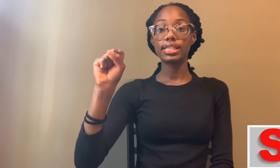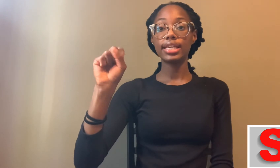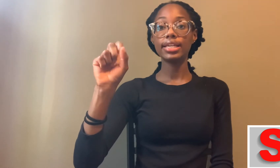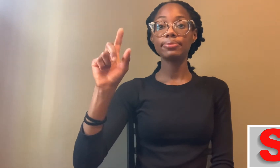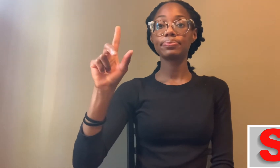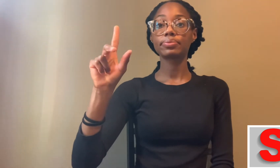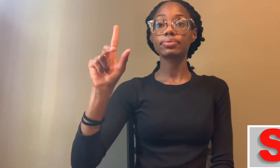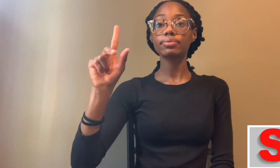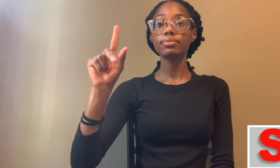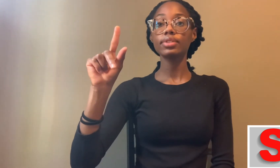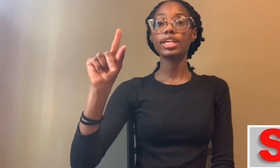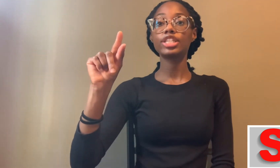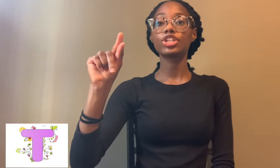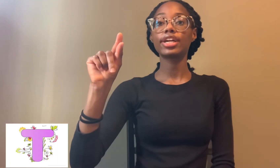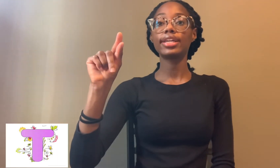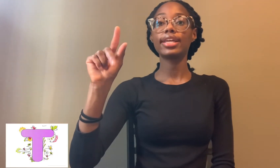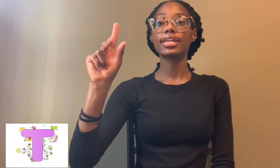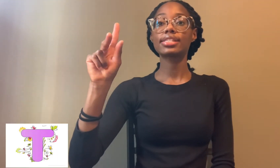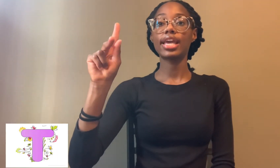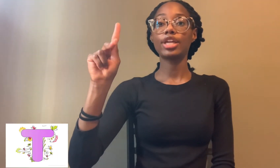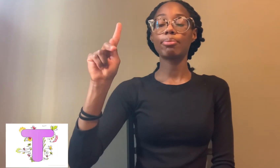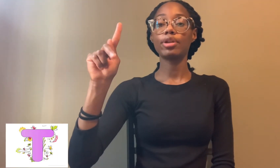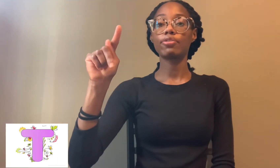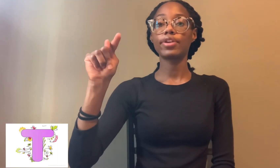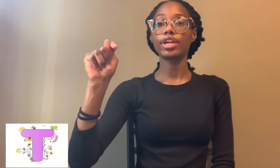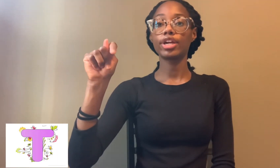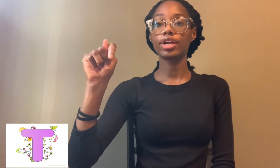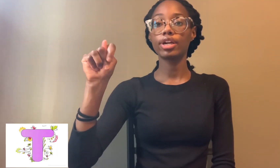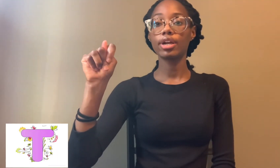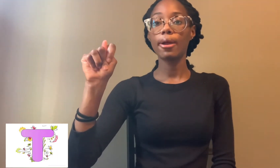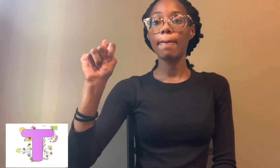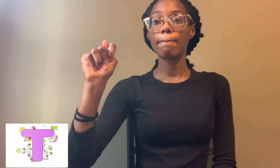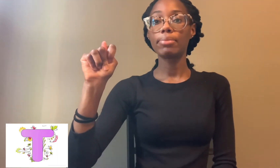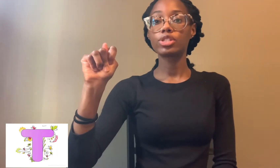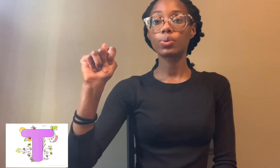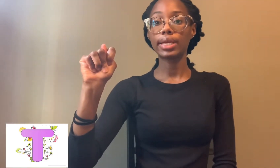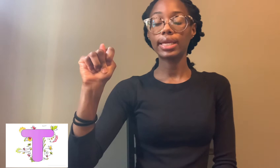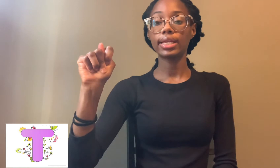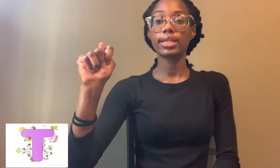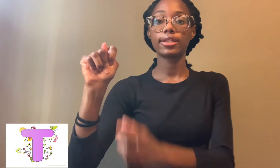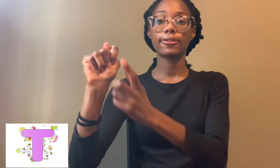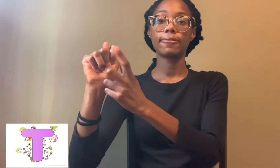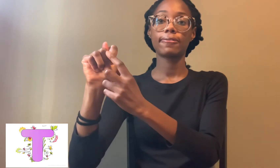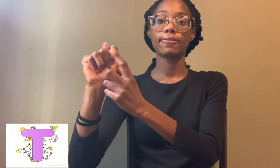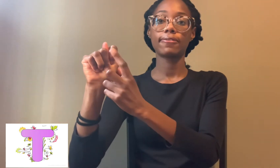T is your index and your middle finger between